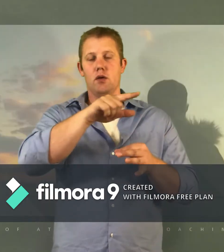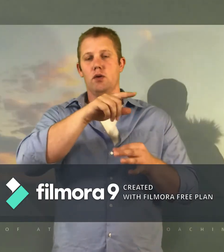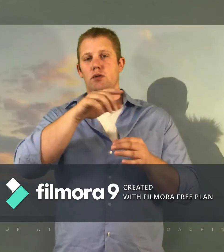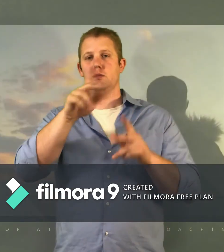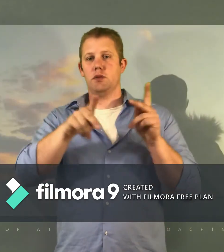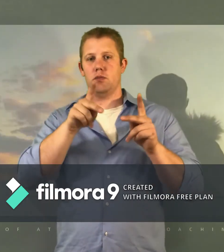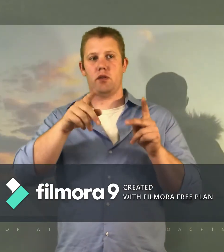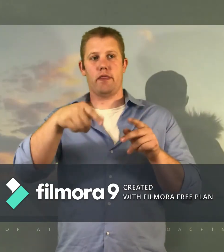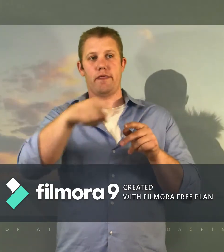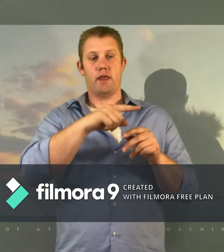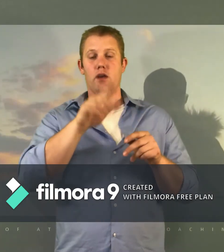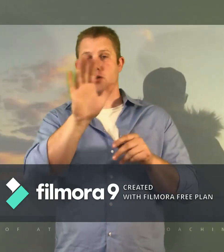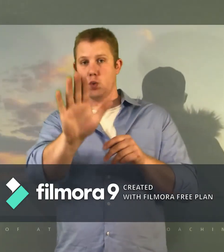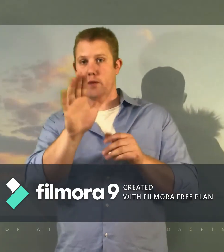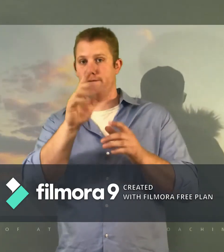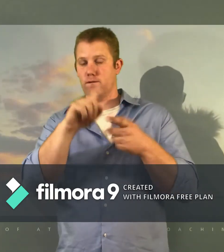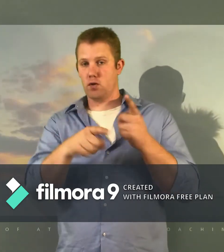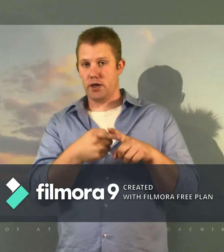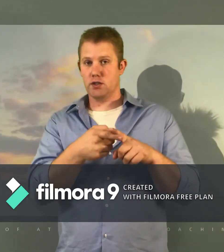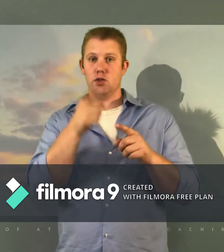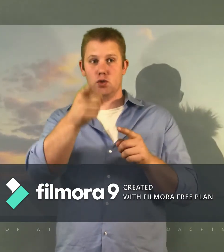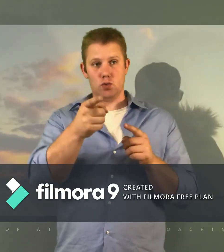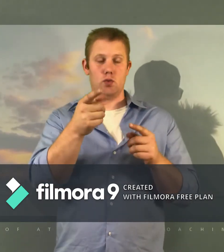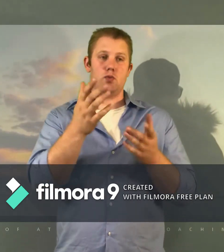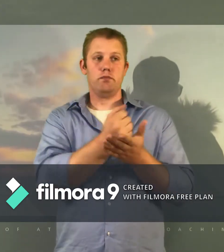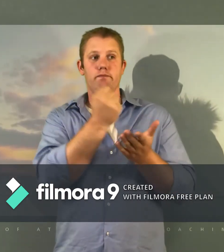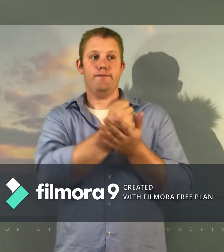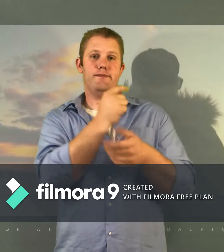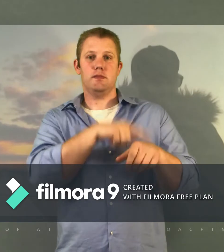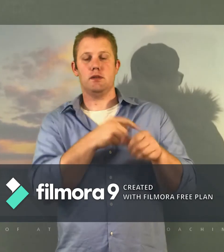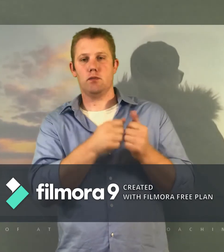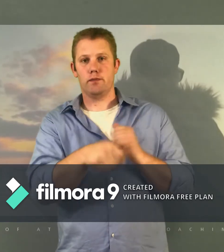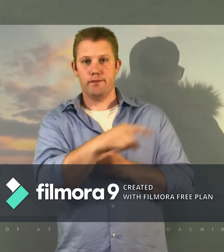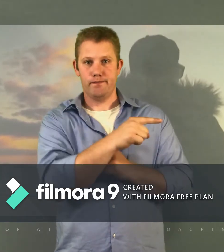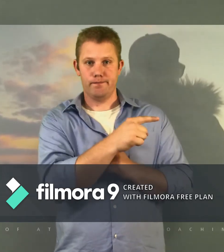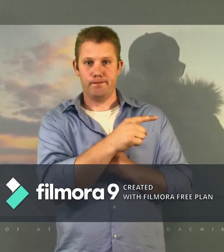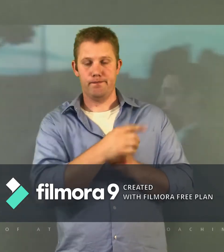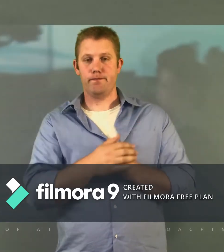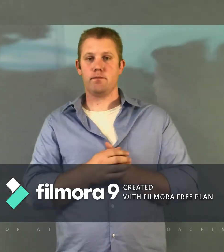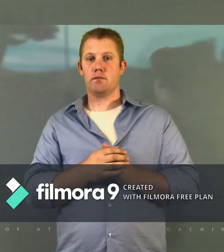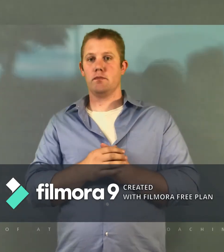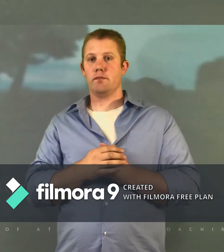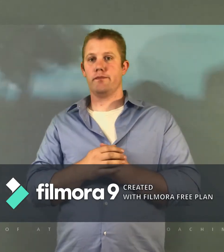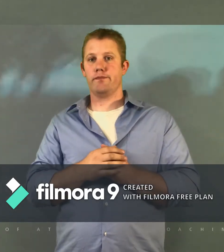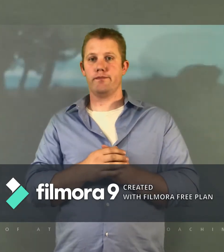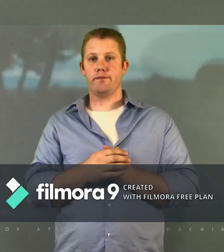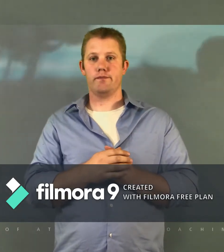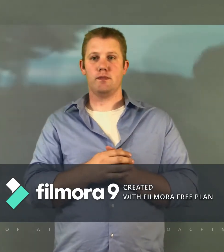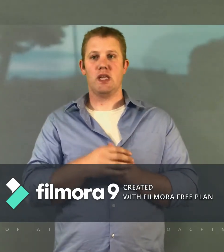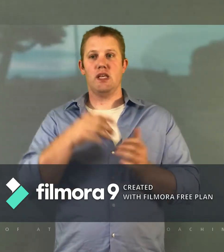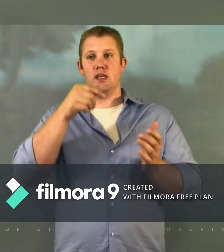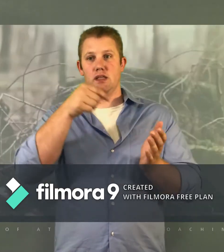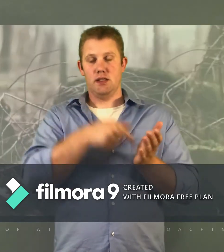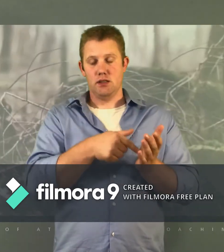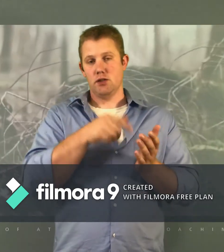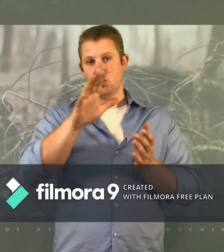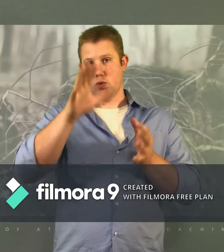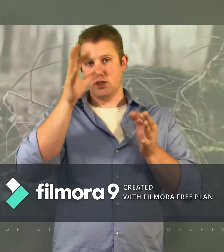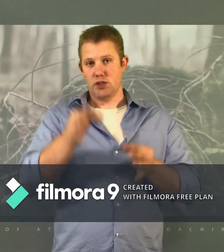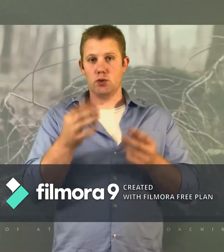You decided that those are your friends. You decided that those are the people that you want to spend time with. You decided